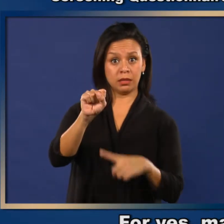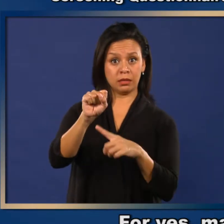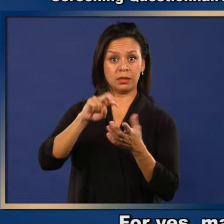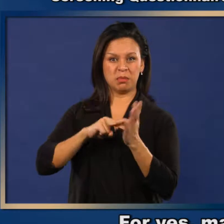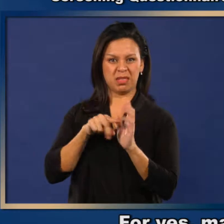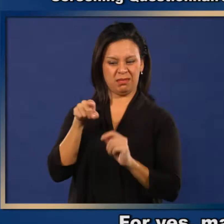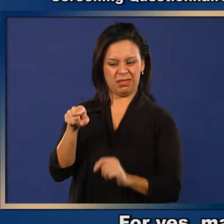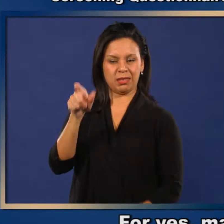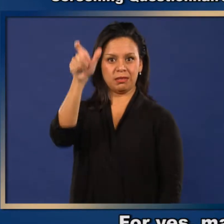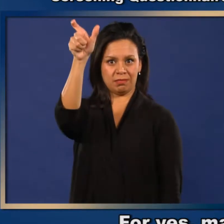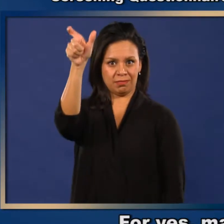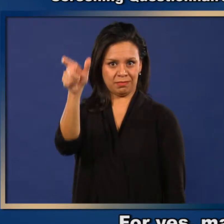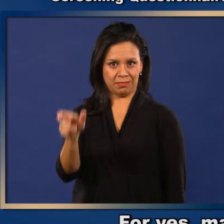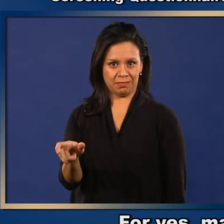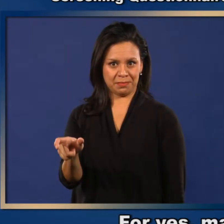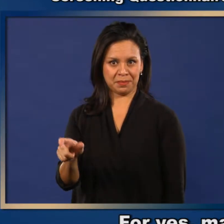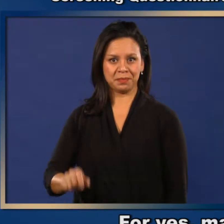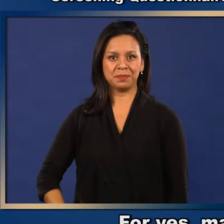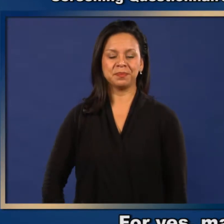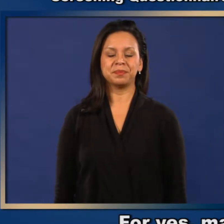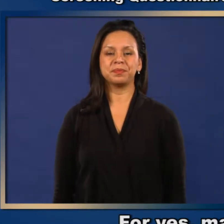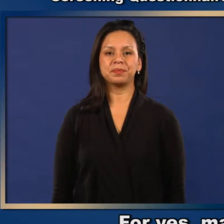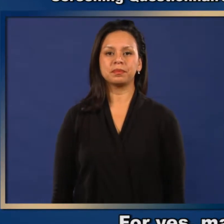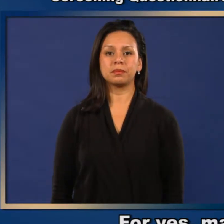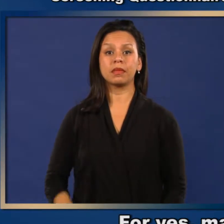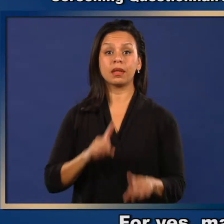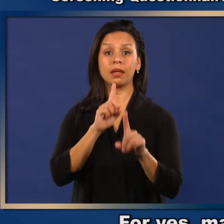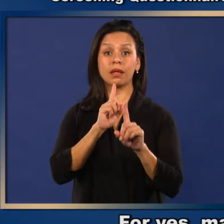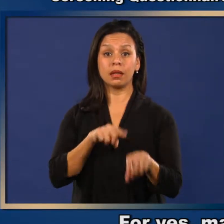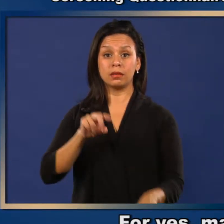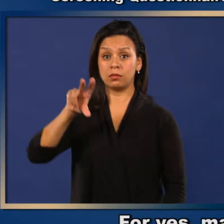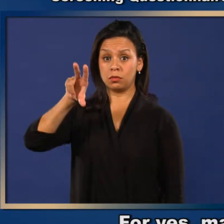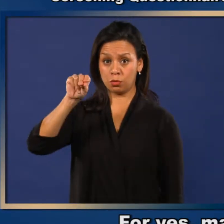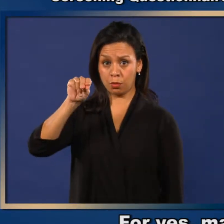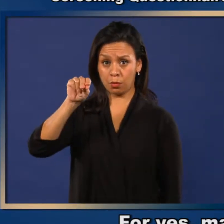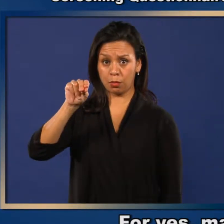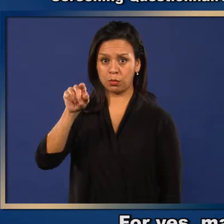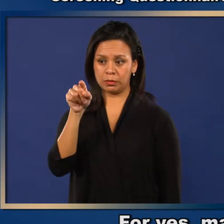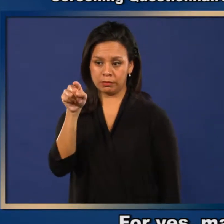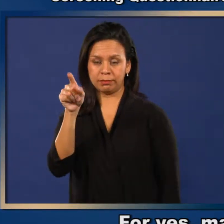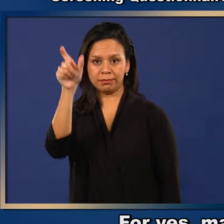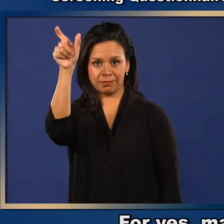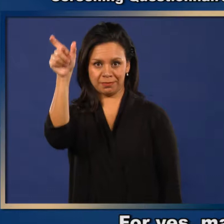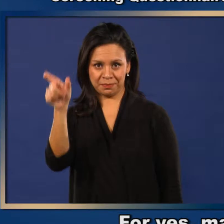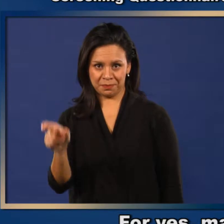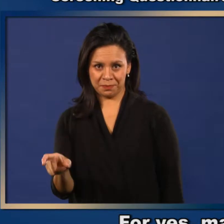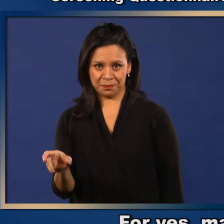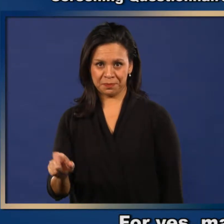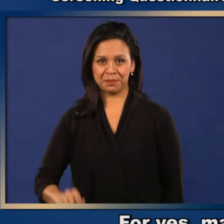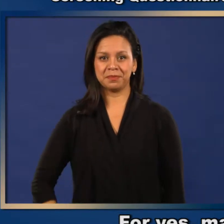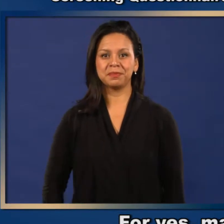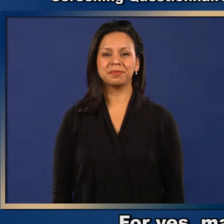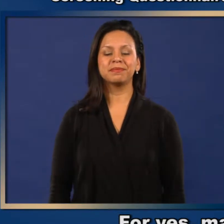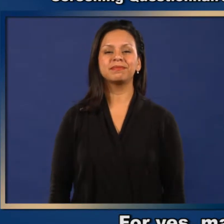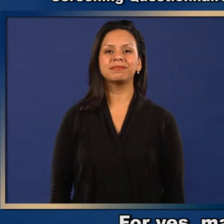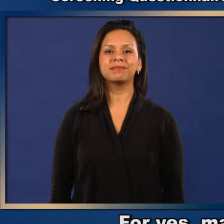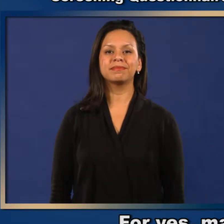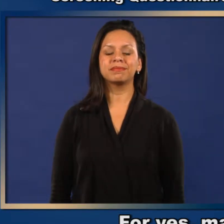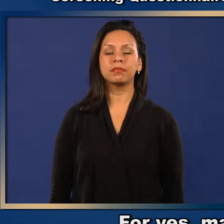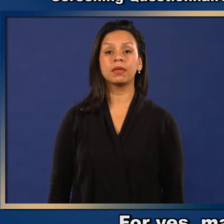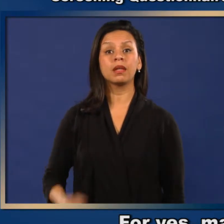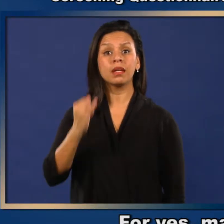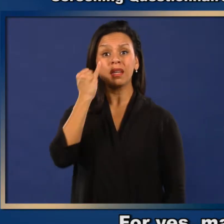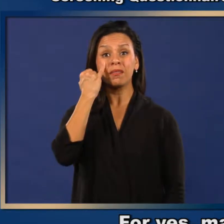yes, mark in this column. For no, mark in this column.